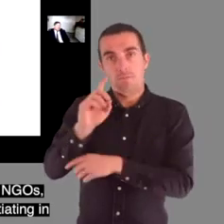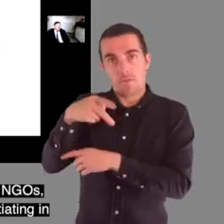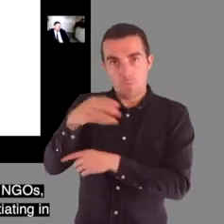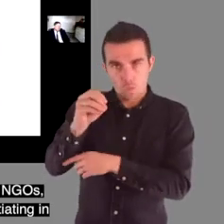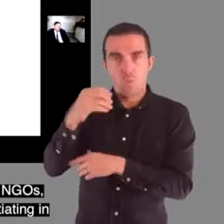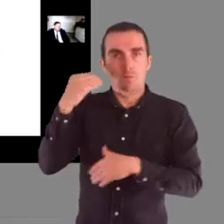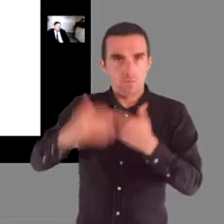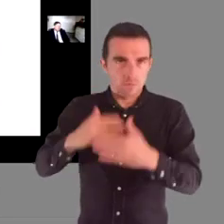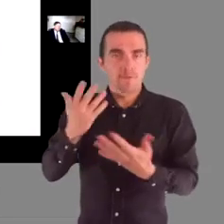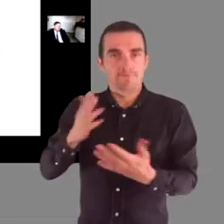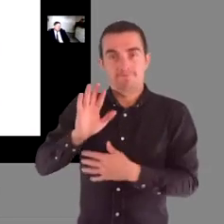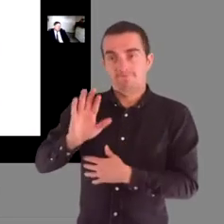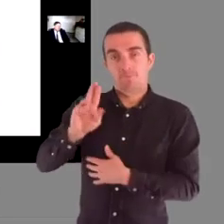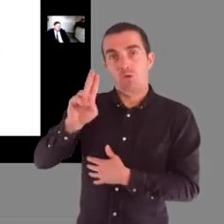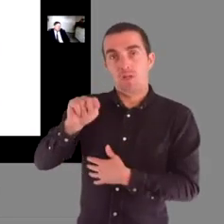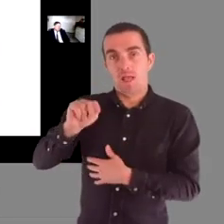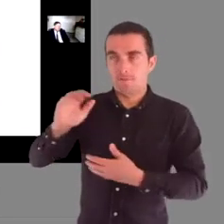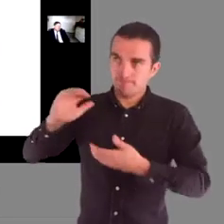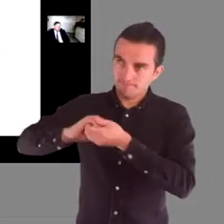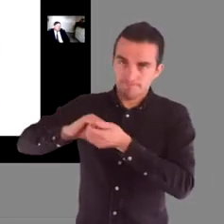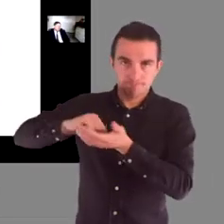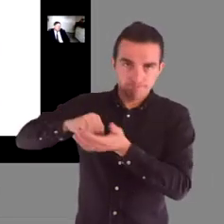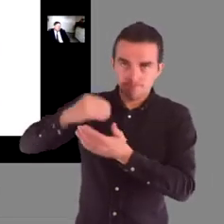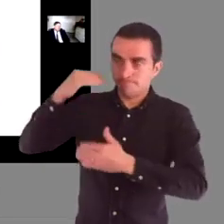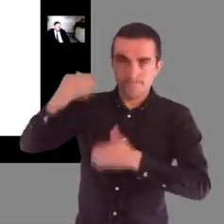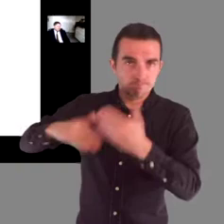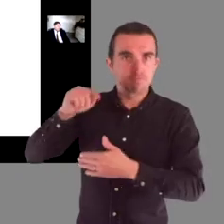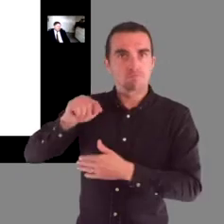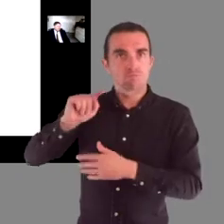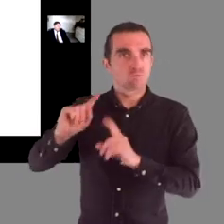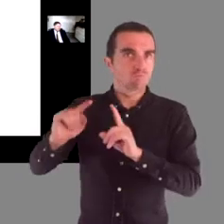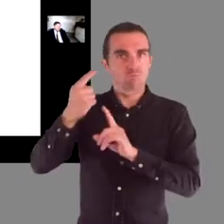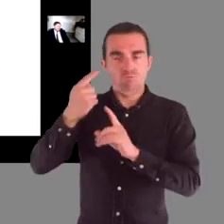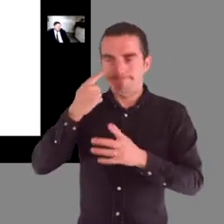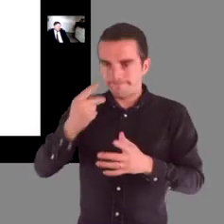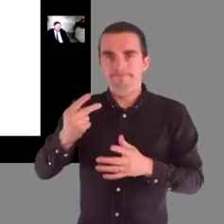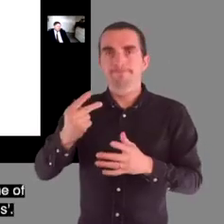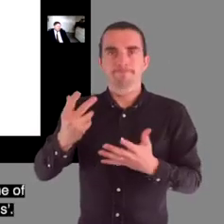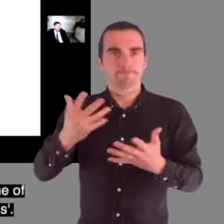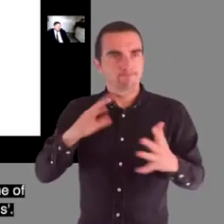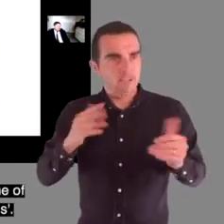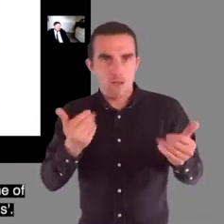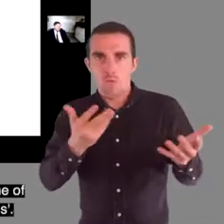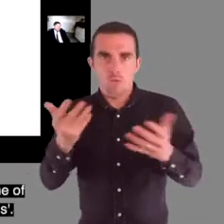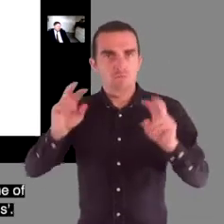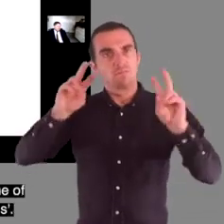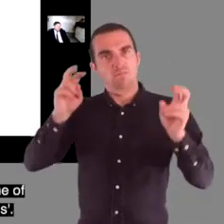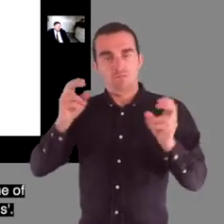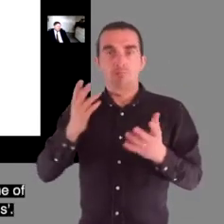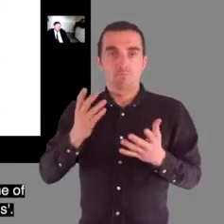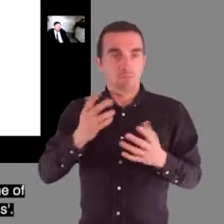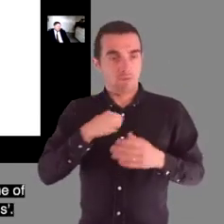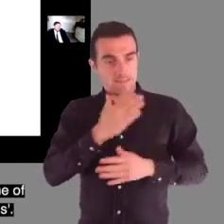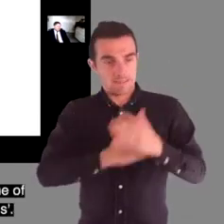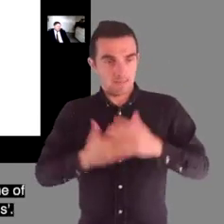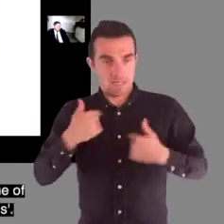DPOs in our case, and negotiating in the process, that is a first for this UN treaty. And it was motivated by the theme